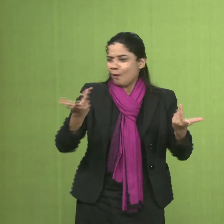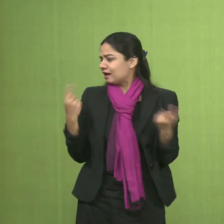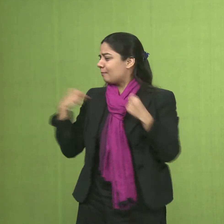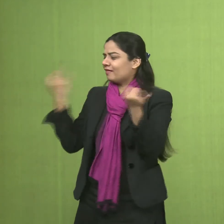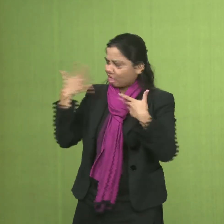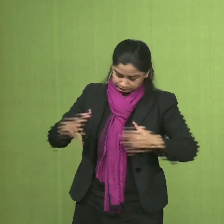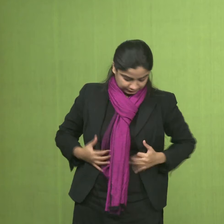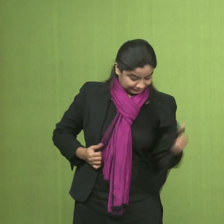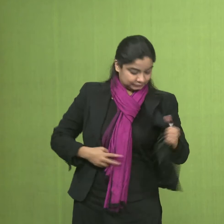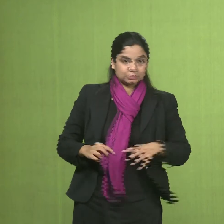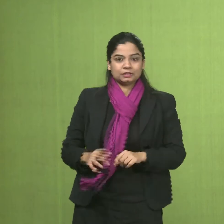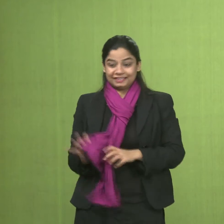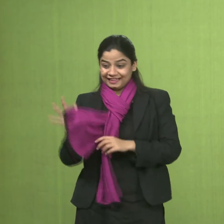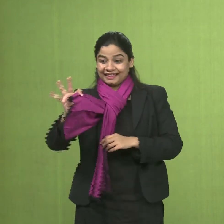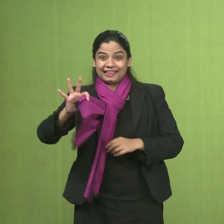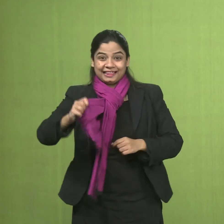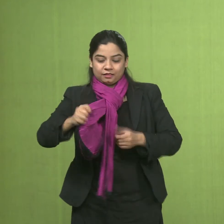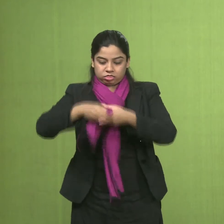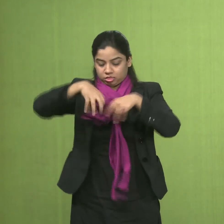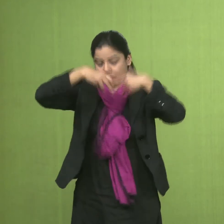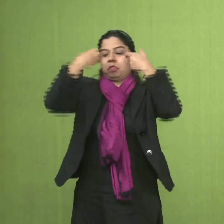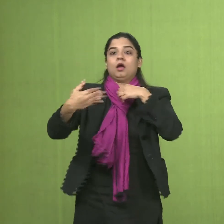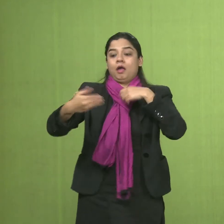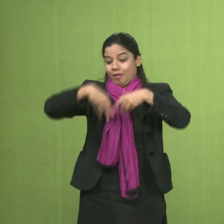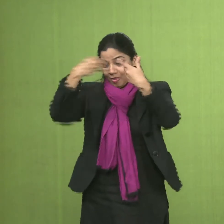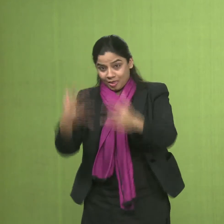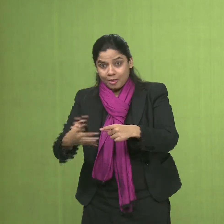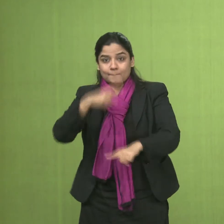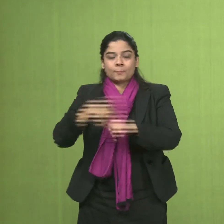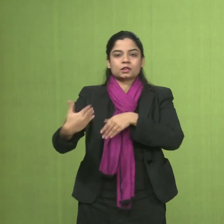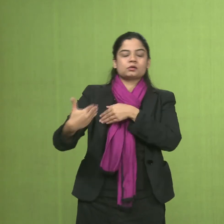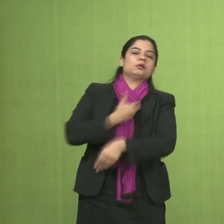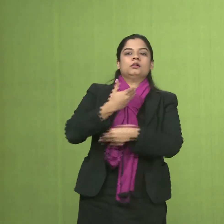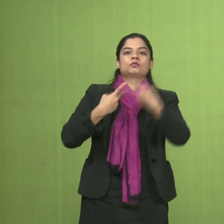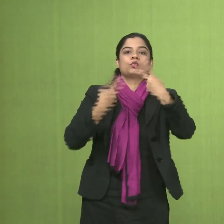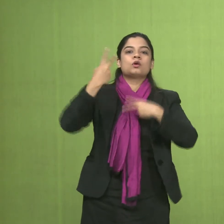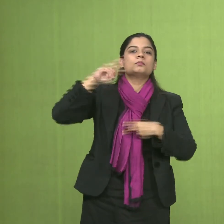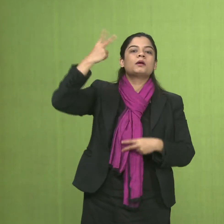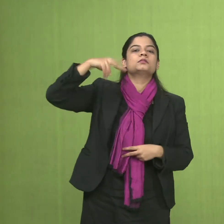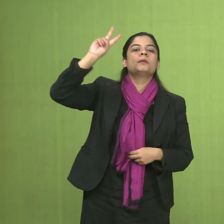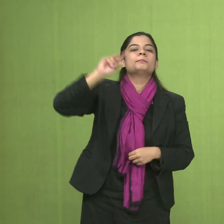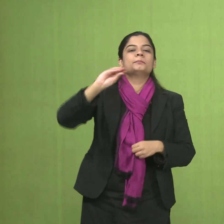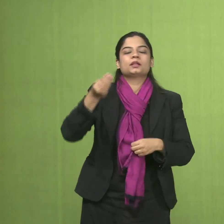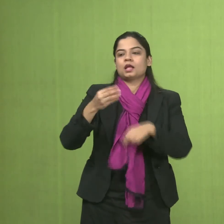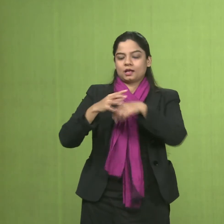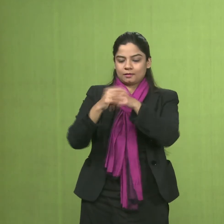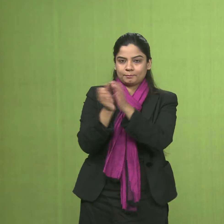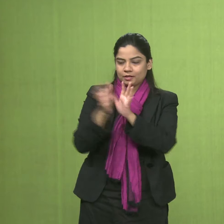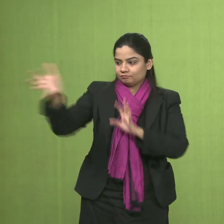towel. Don't use your sari or your dupatta to touch hot pans. You can get an injury, so be mindful